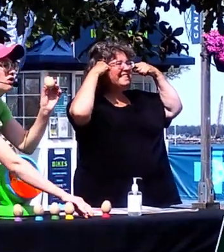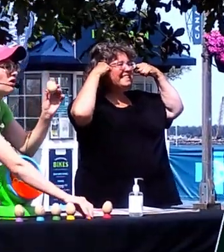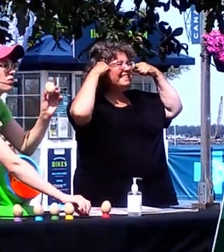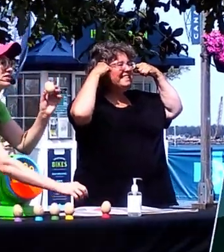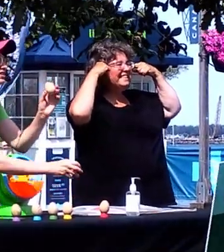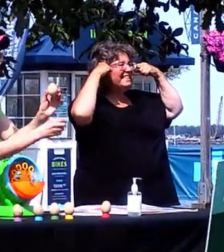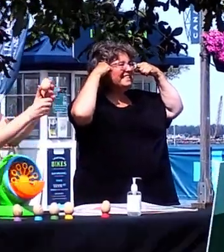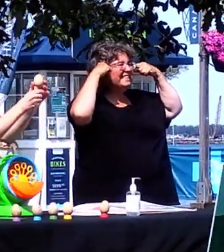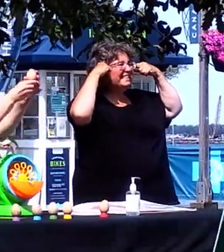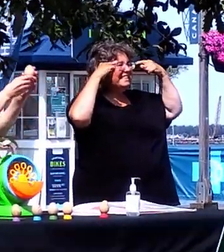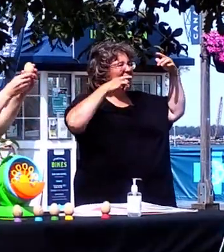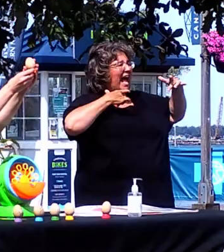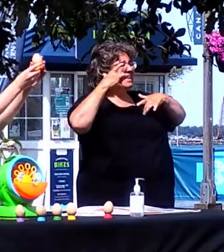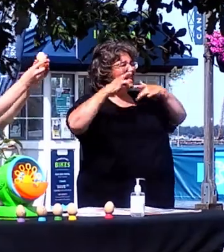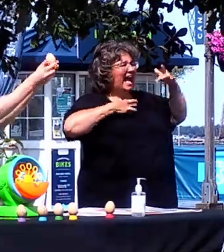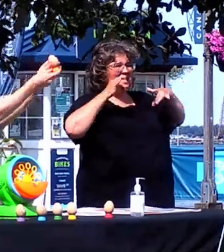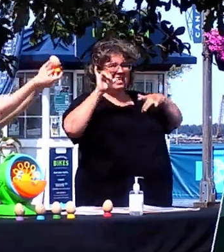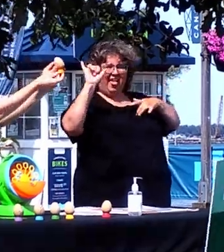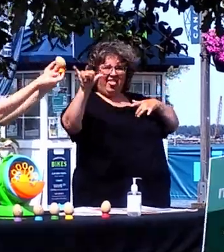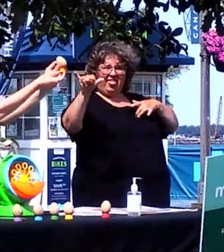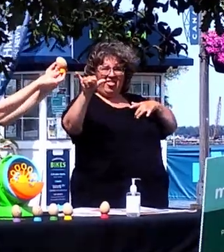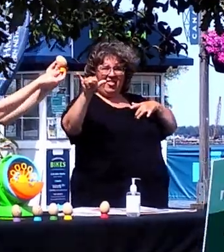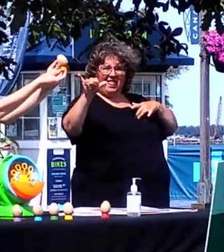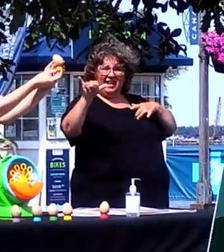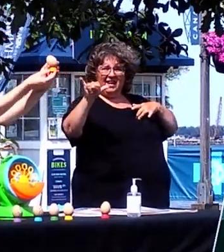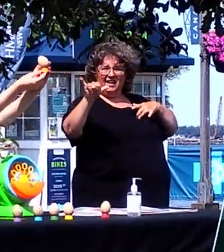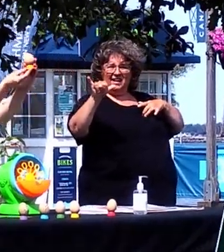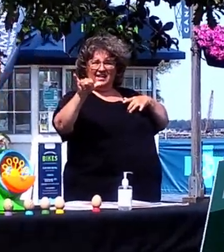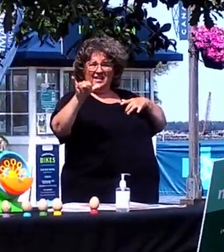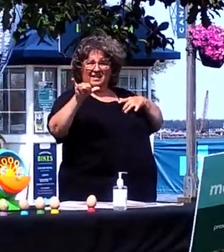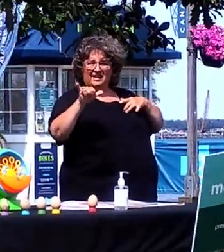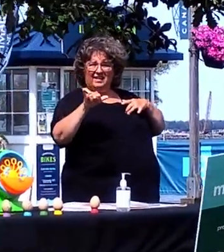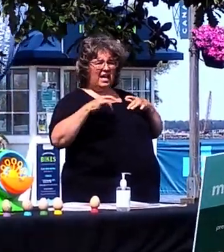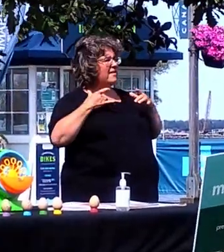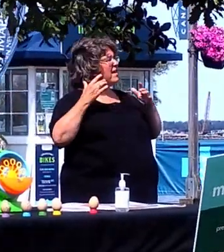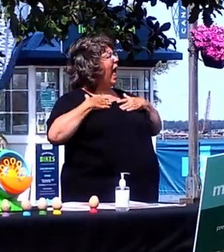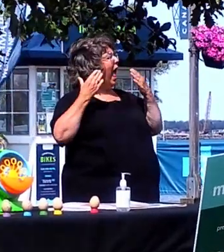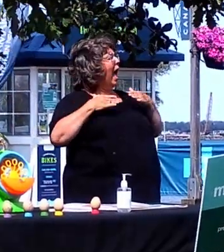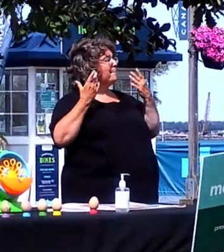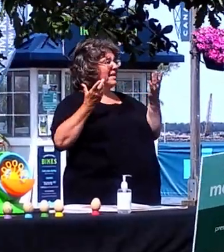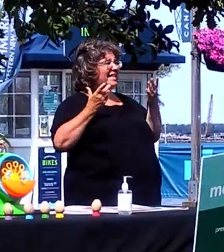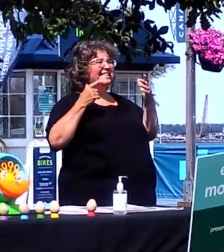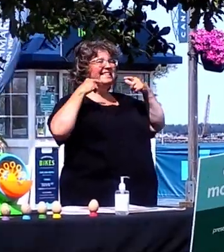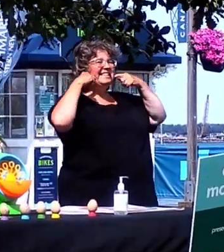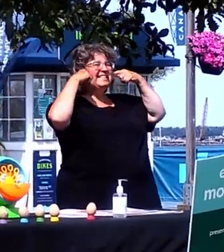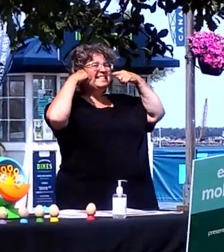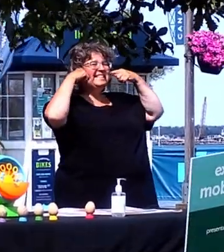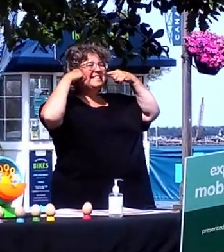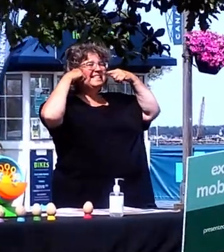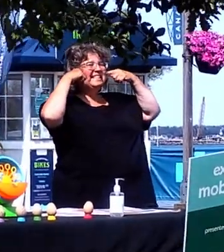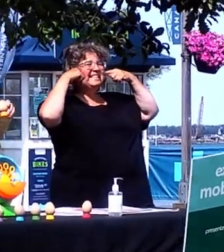one was excited. This is another one, just feeling happy. Can I see another big smile from